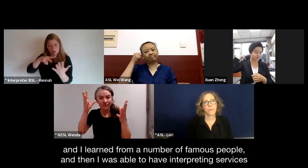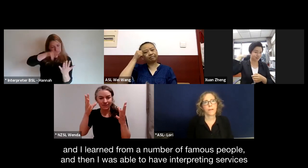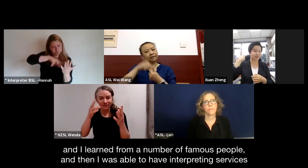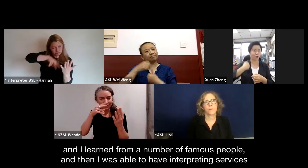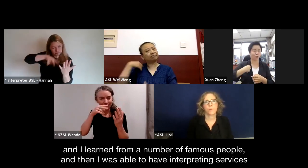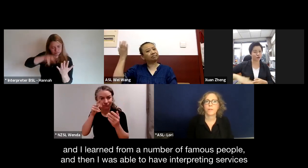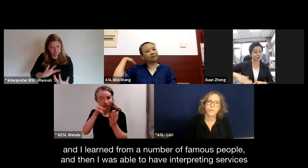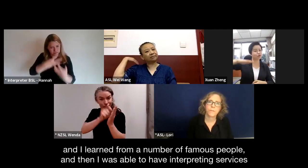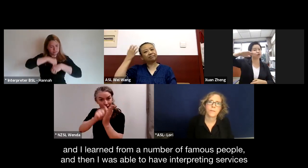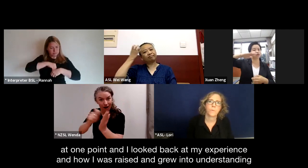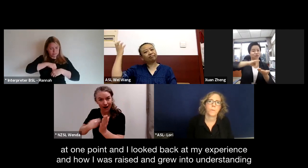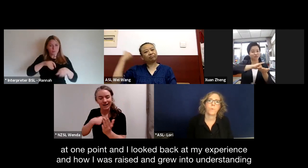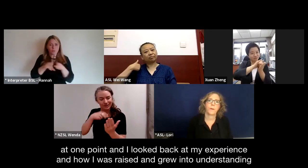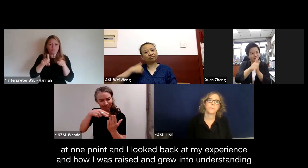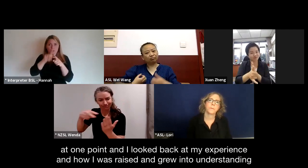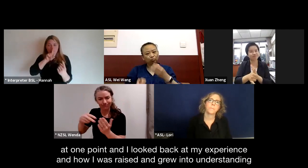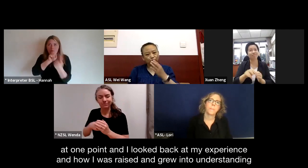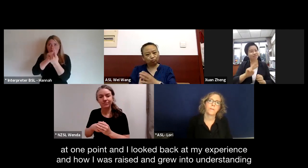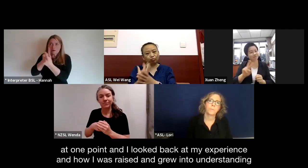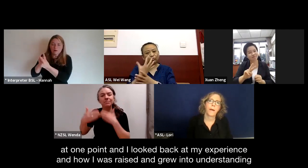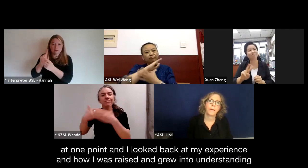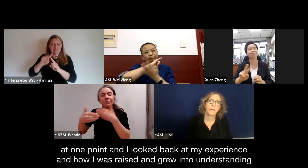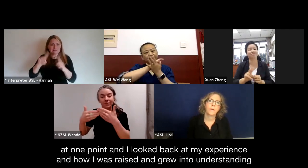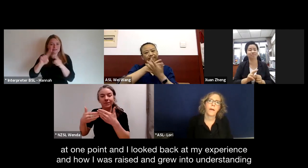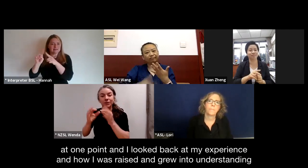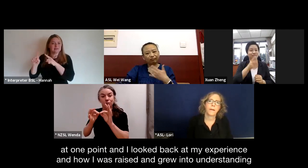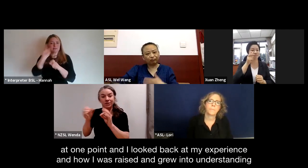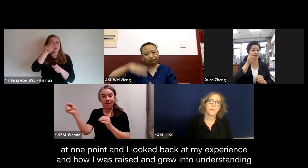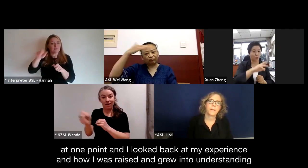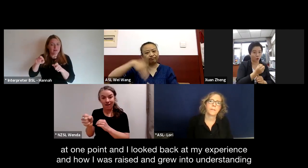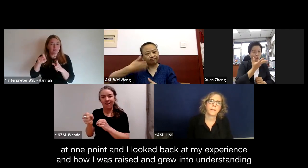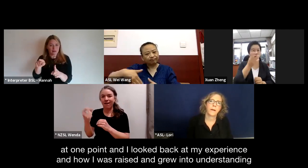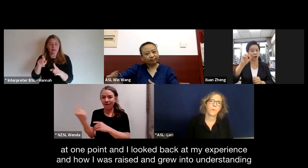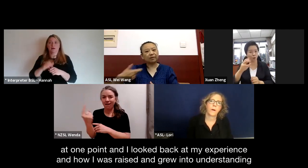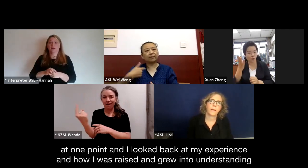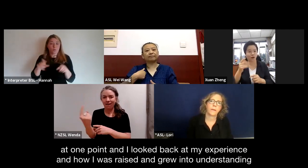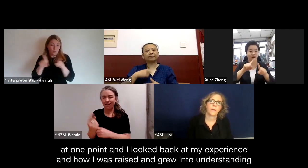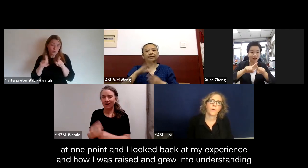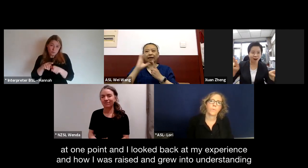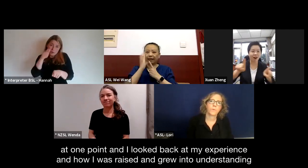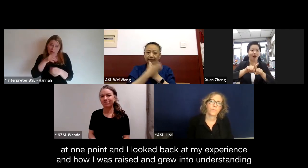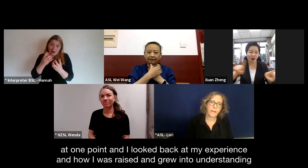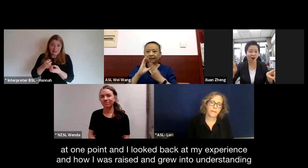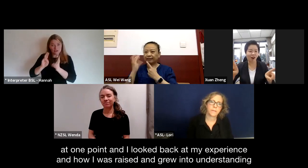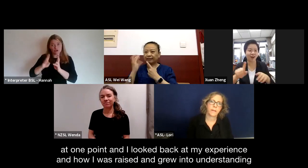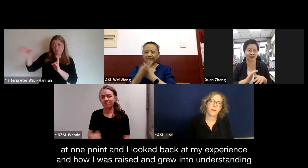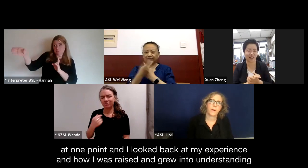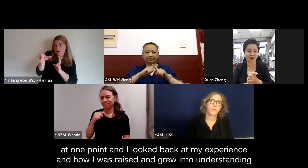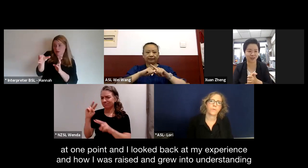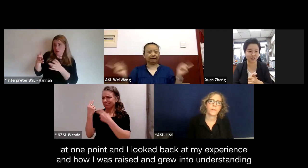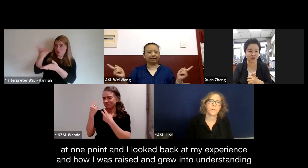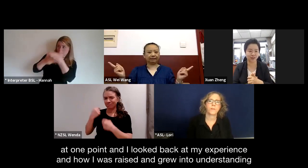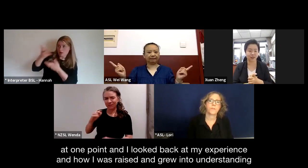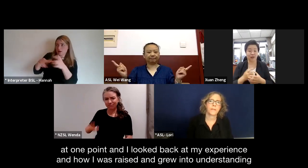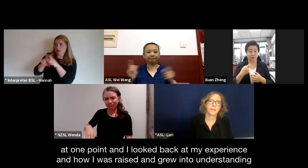was able to have interpreting services at one point. And I look back at my experience and how I was raised and how